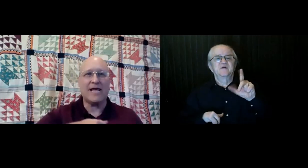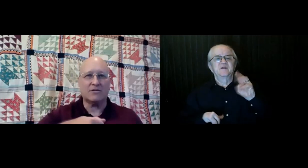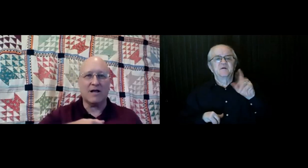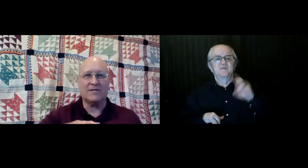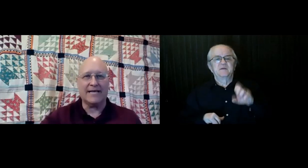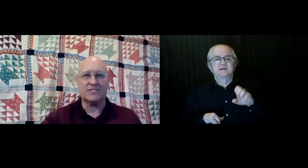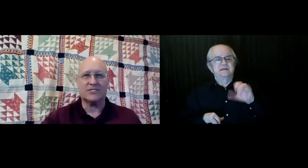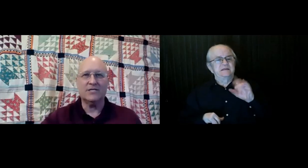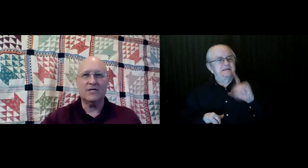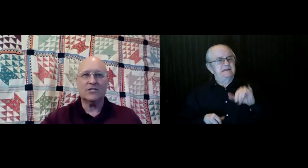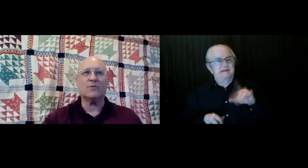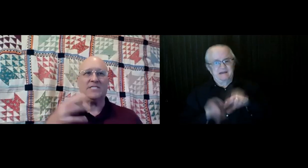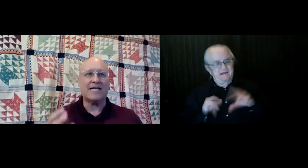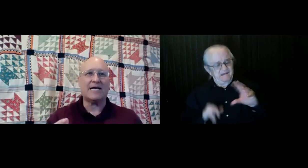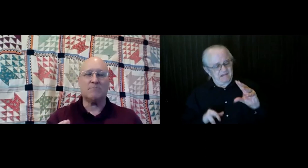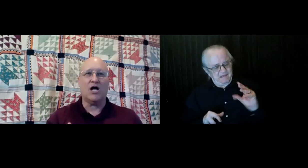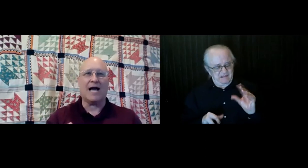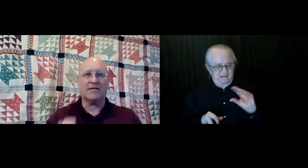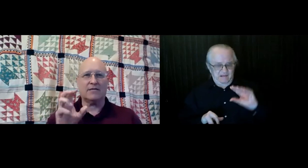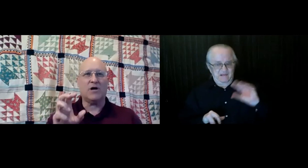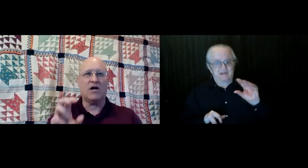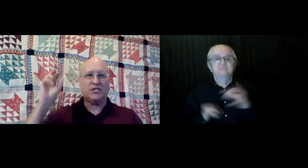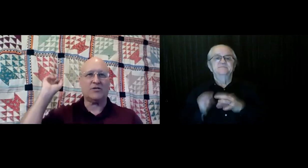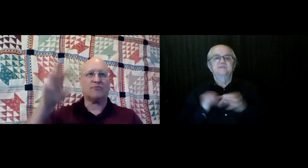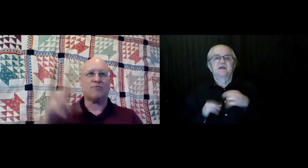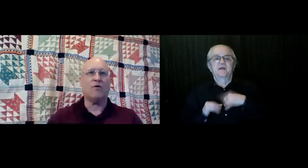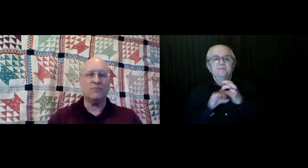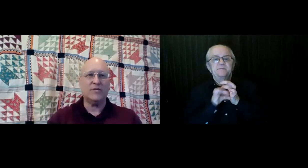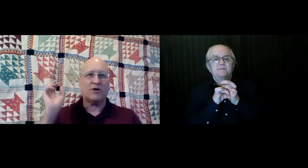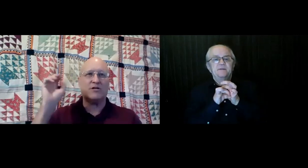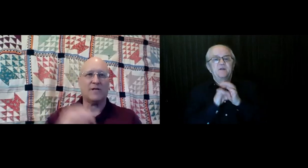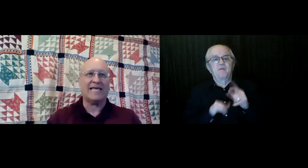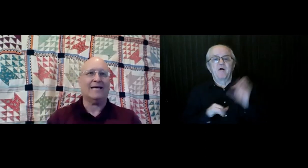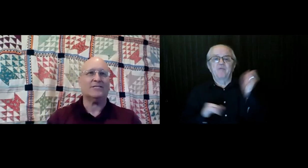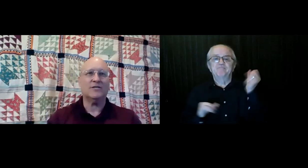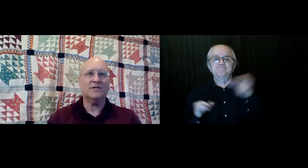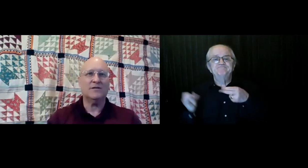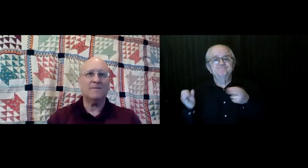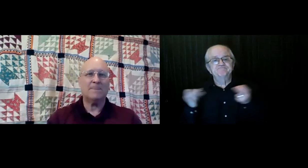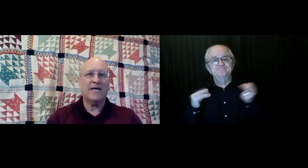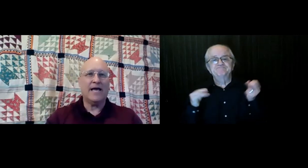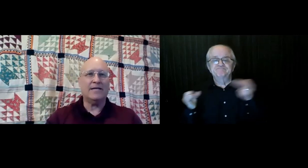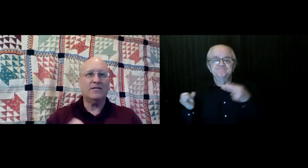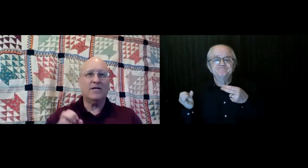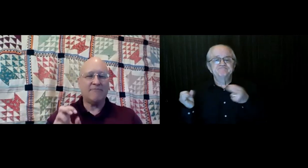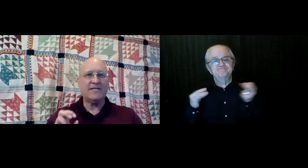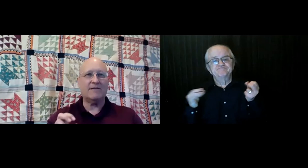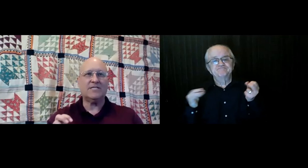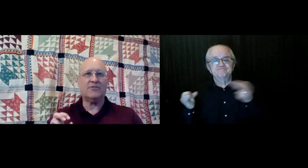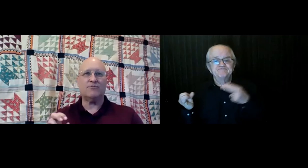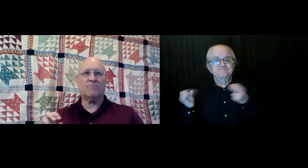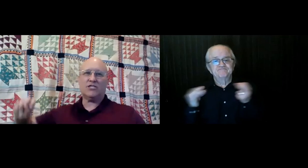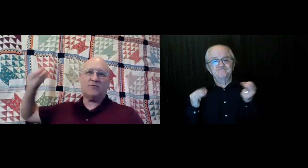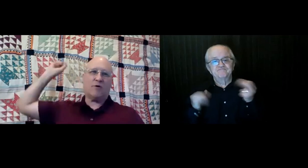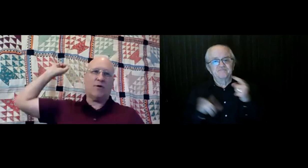wrap her hand around the disc. So instead I got a ball out, a little ball that she could throw. And we started to play catch. And every time